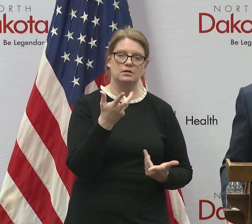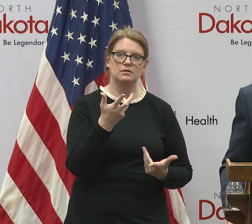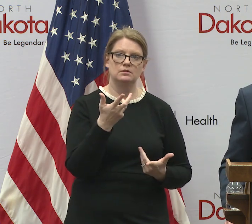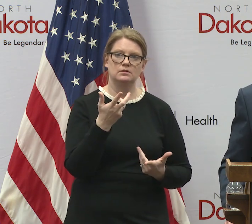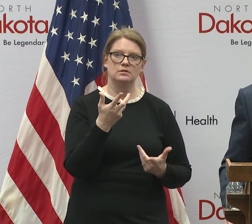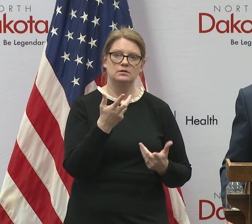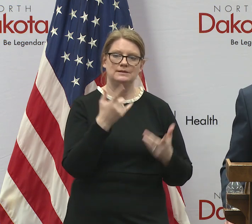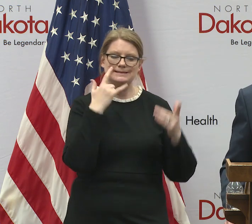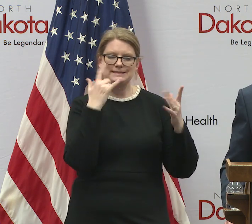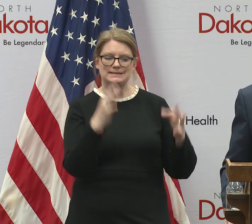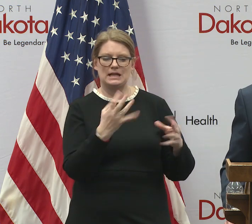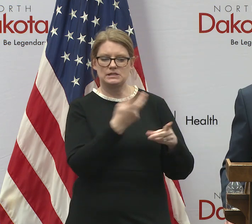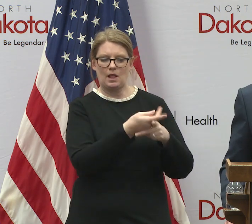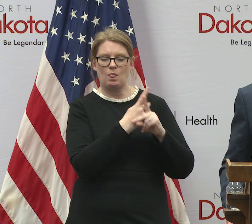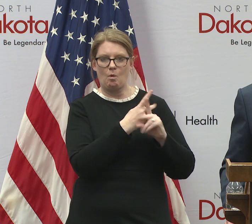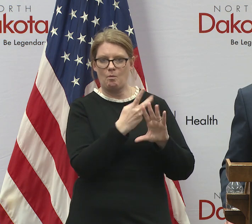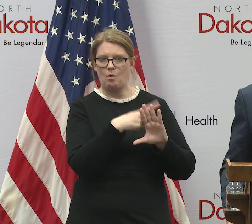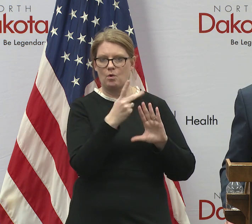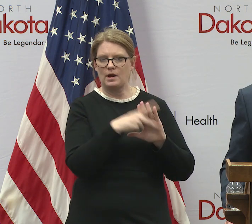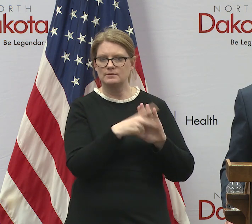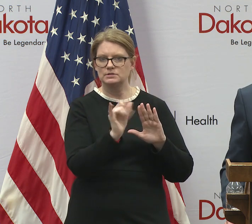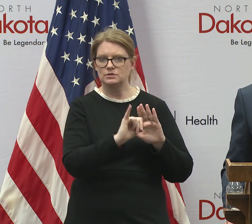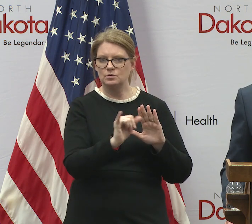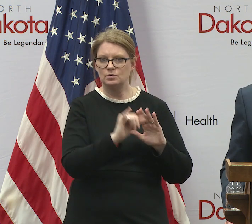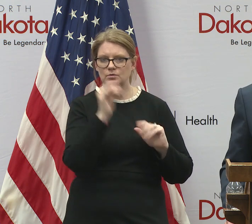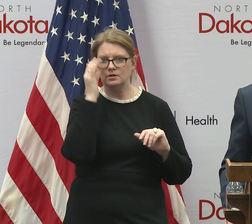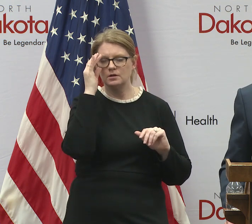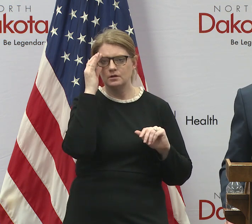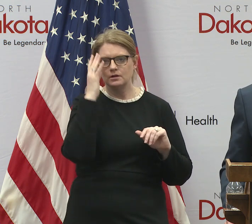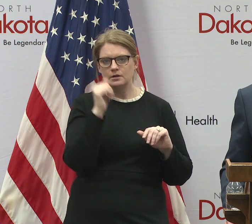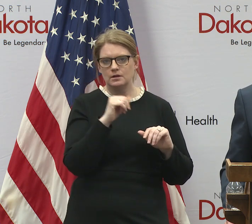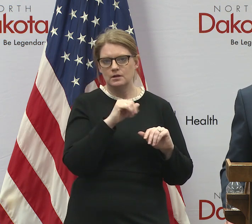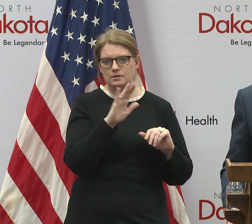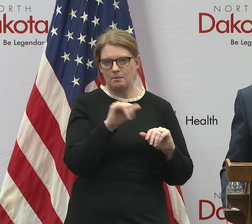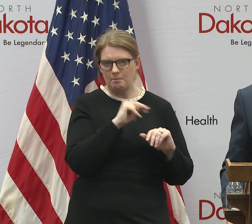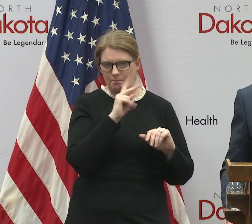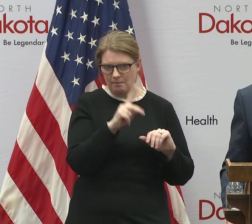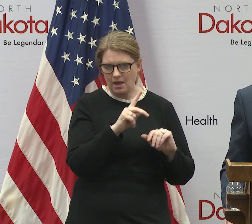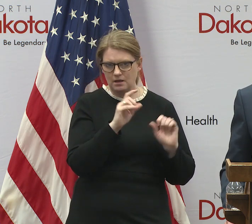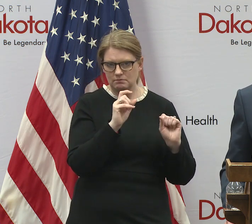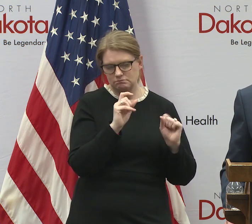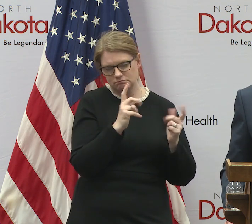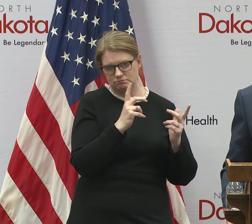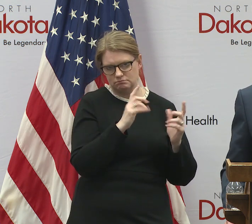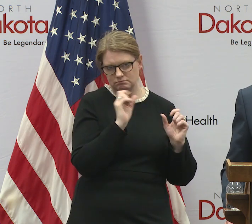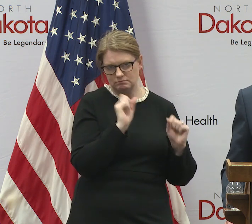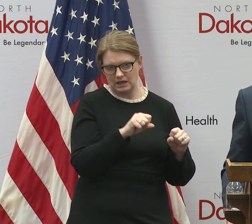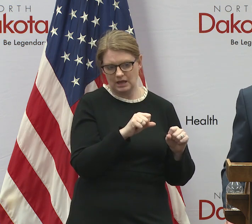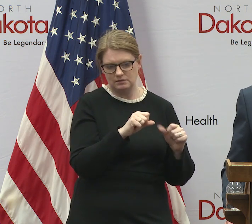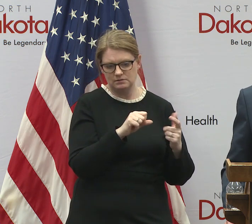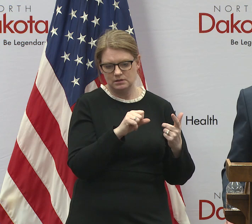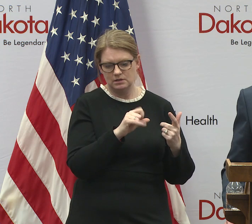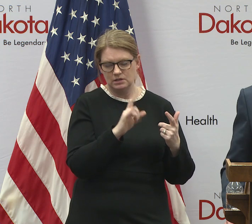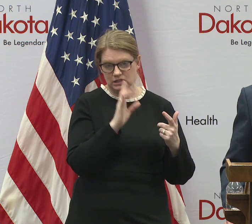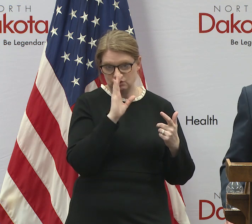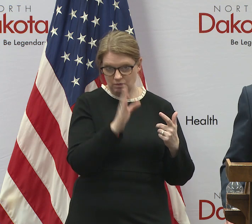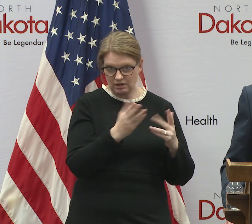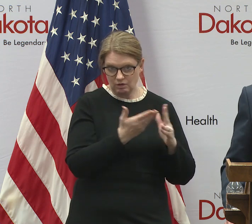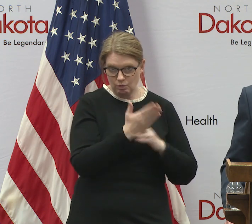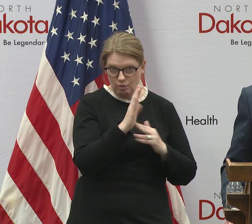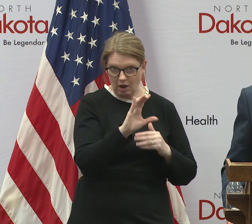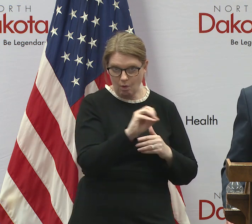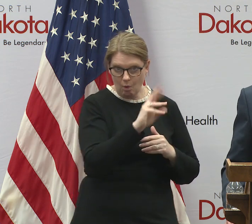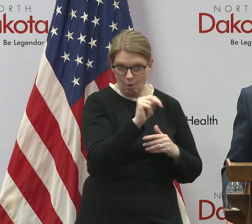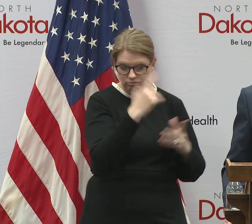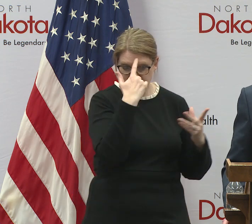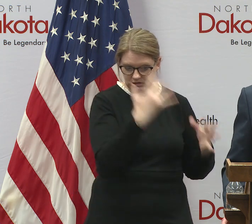deliver and decide on loan programs that the bank can do either directly through their own authorities, or